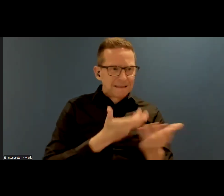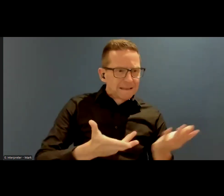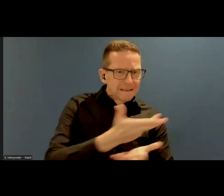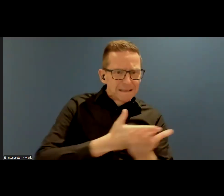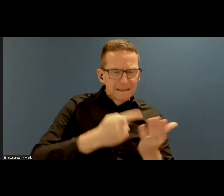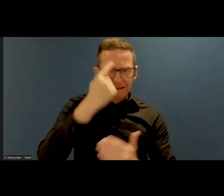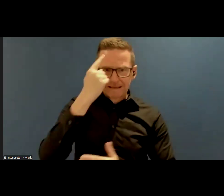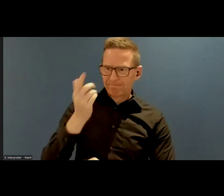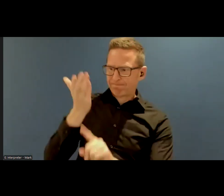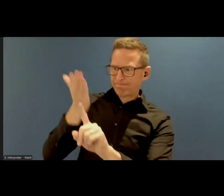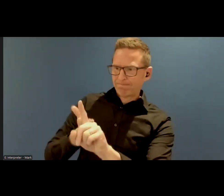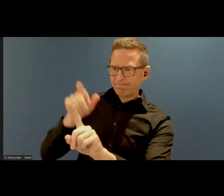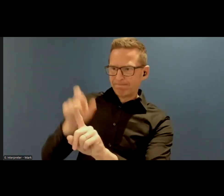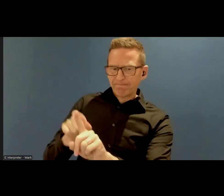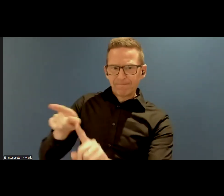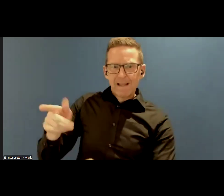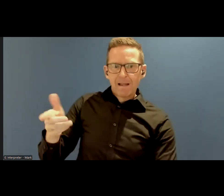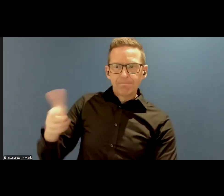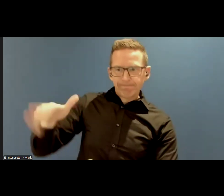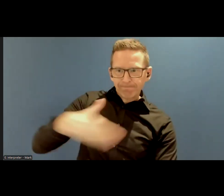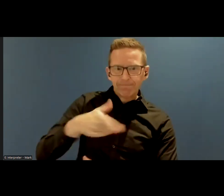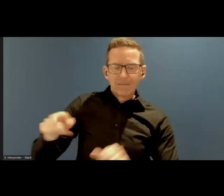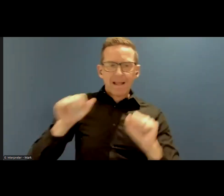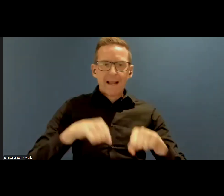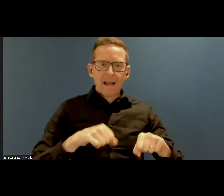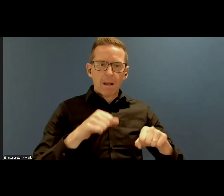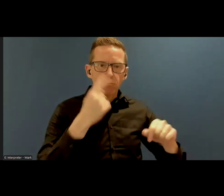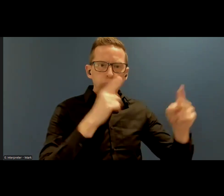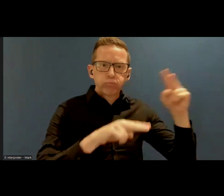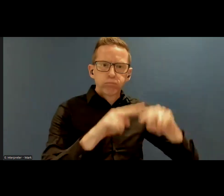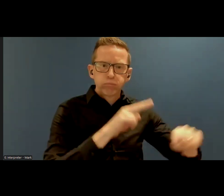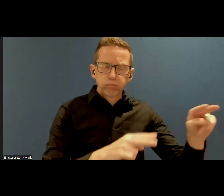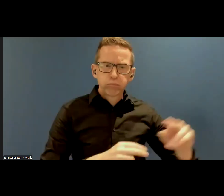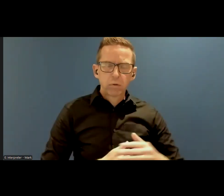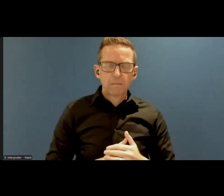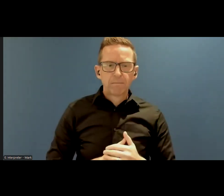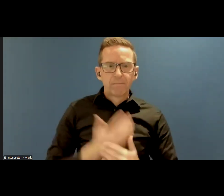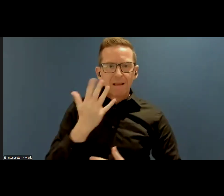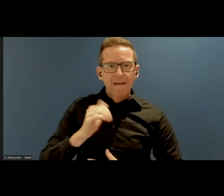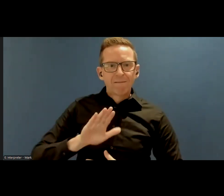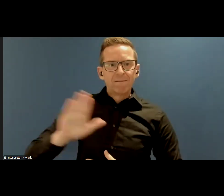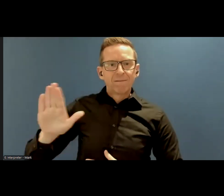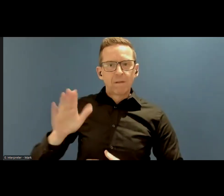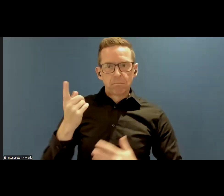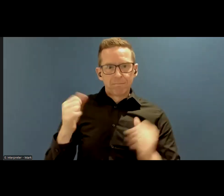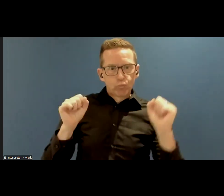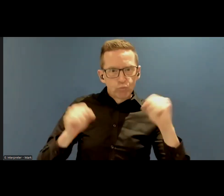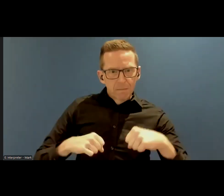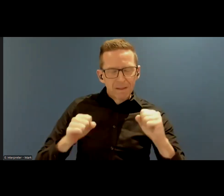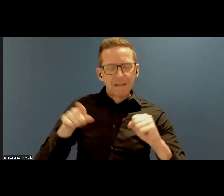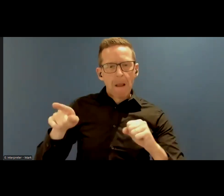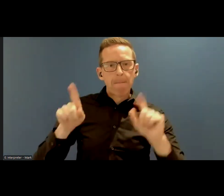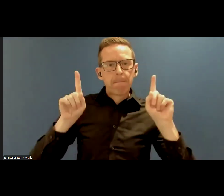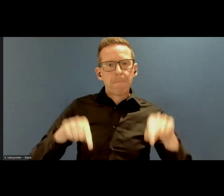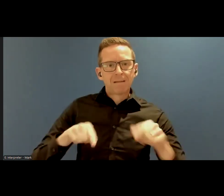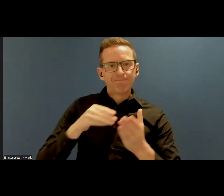civil servants. And in most cases, they have done that for 3 months under their own expenses. So they have to meet the cost of